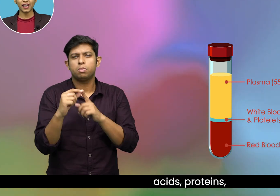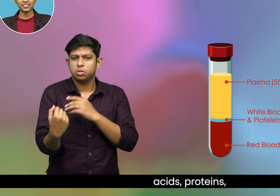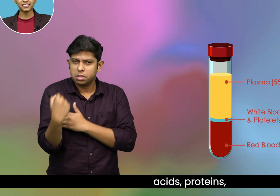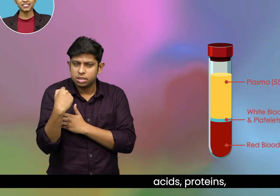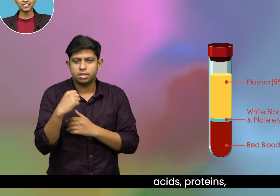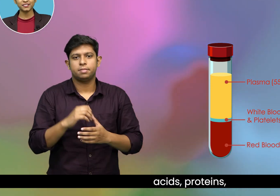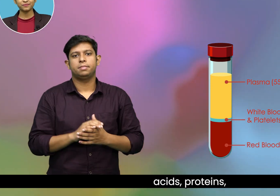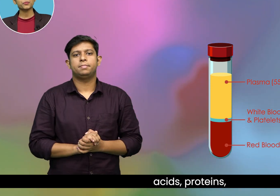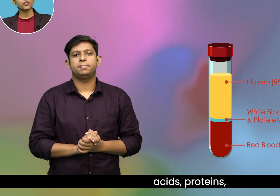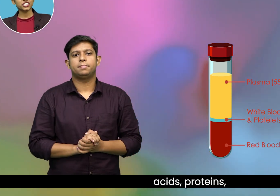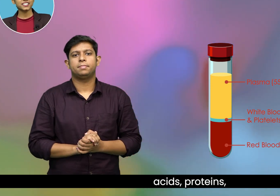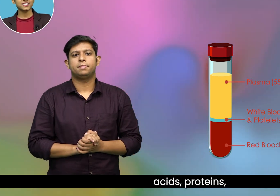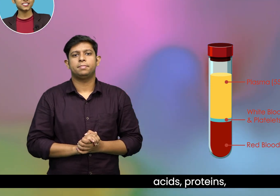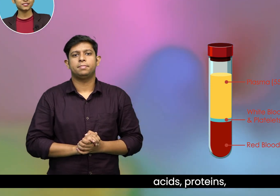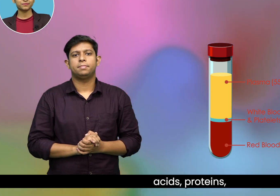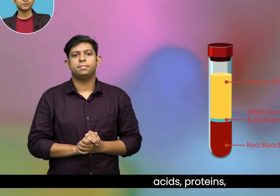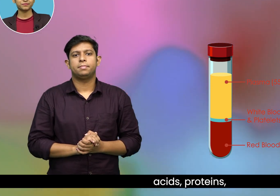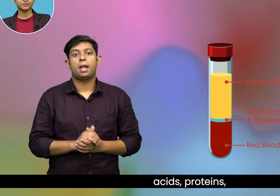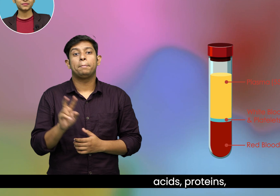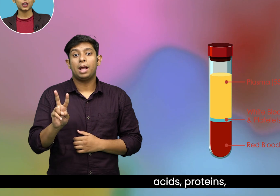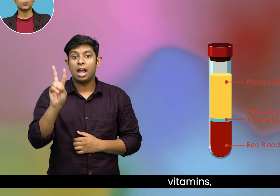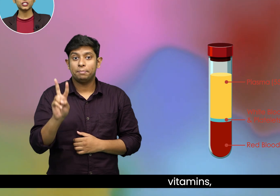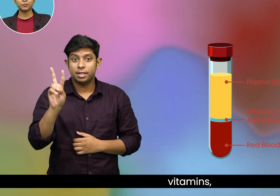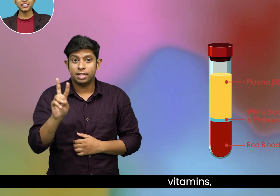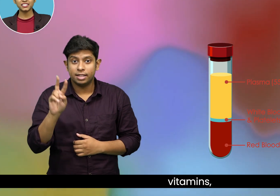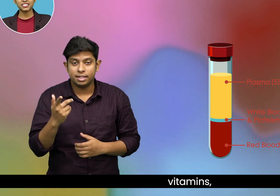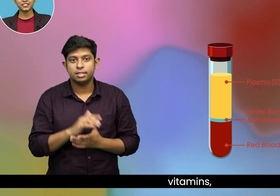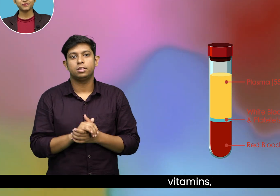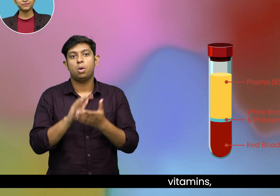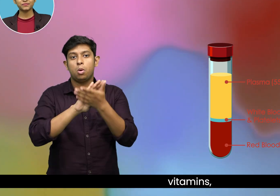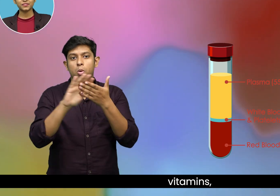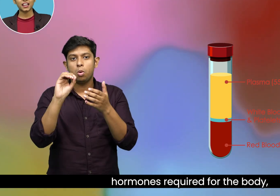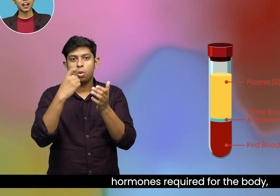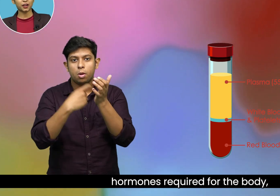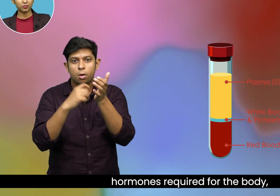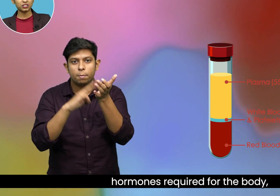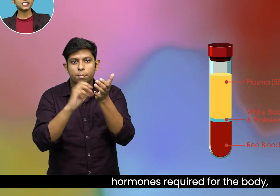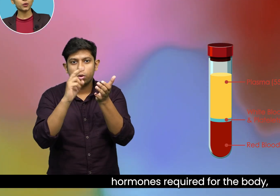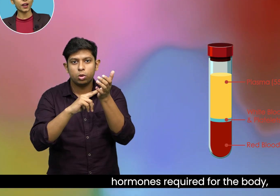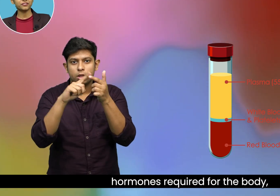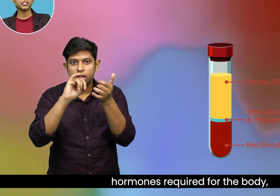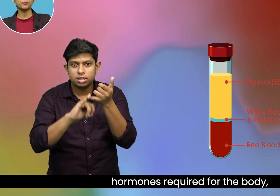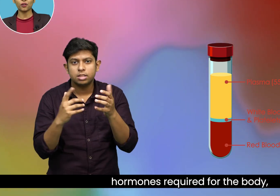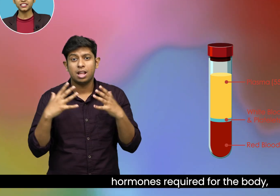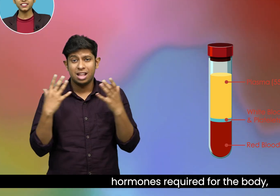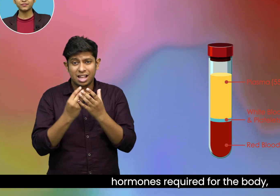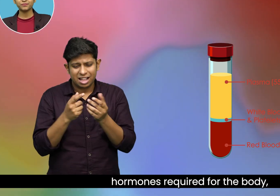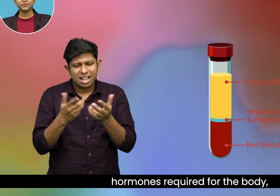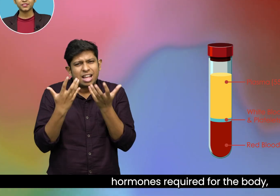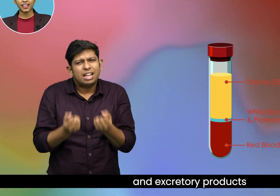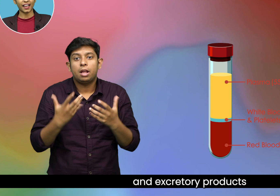amino acids, proteins, vitamins, hormones required for the